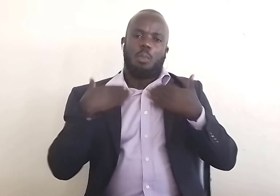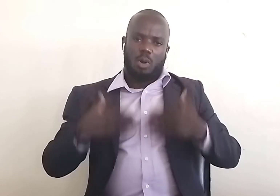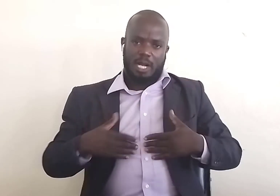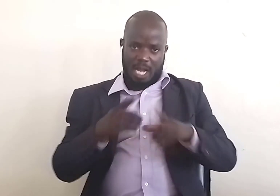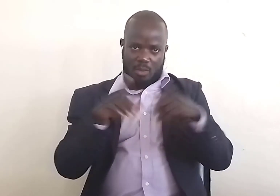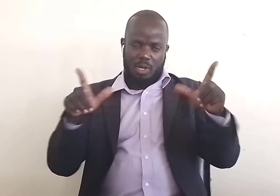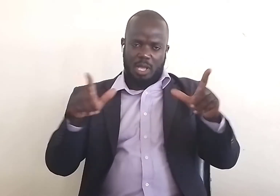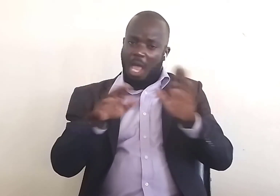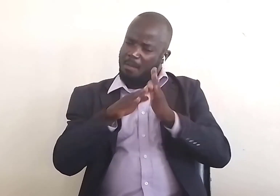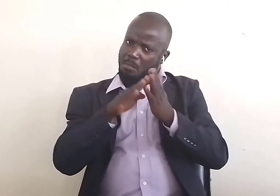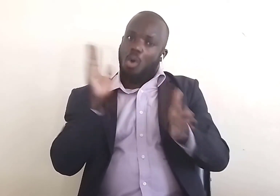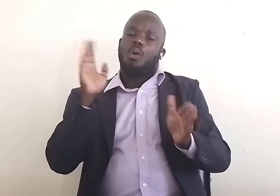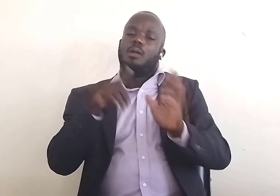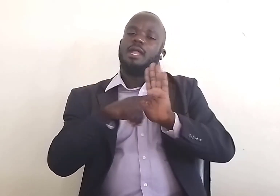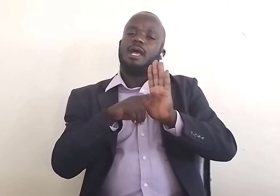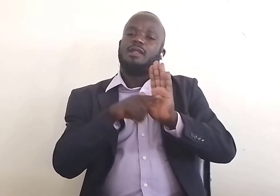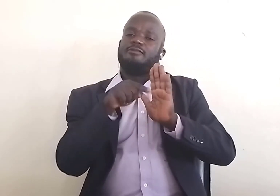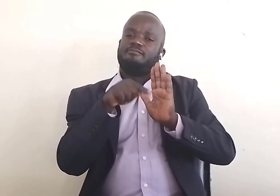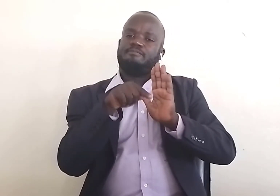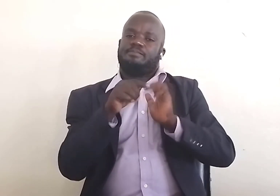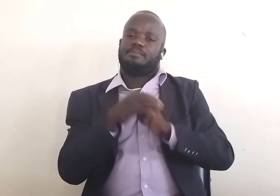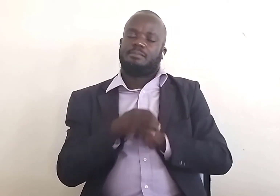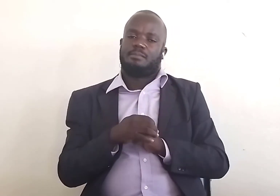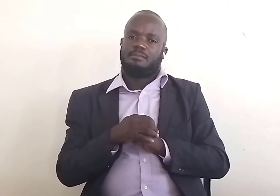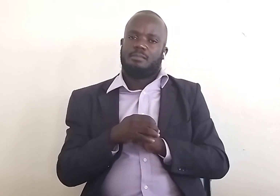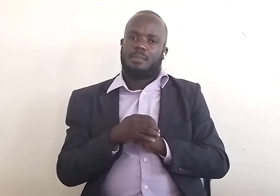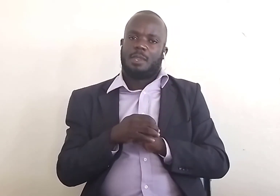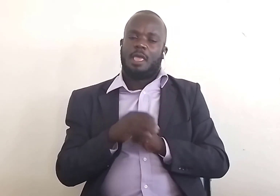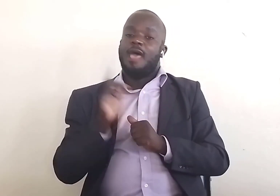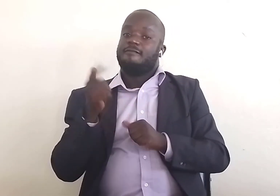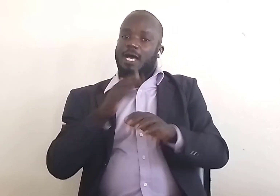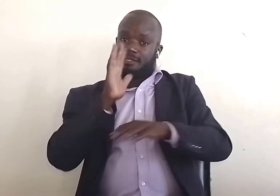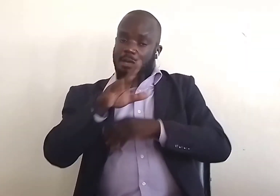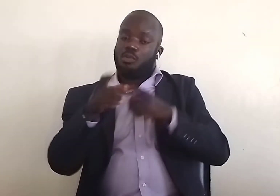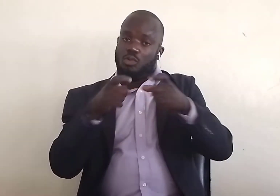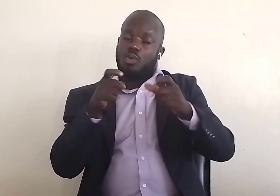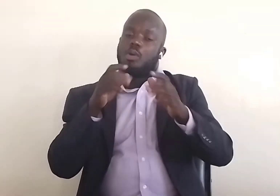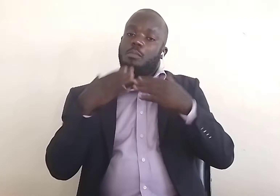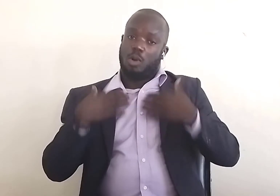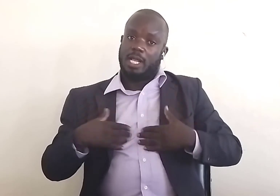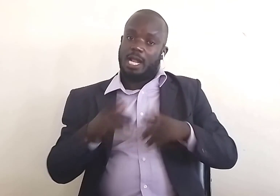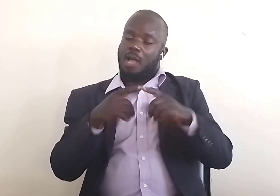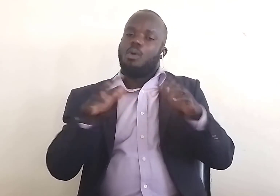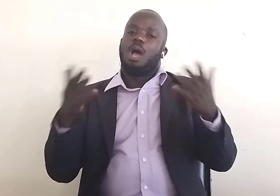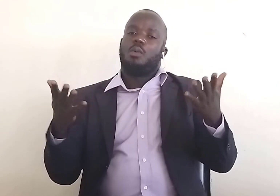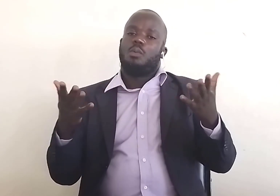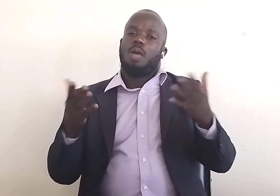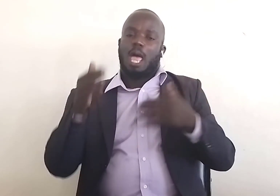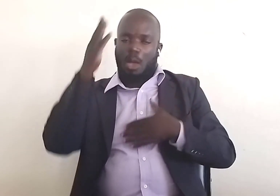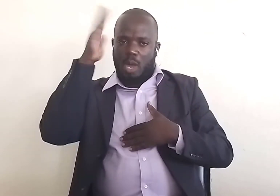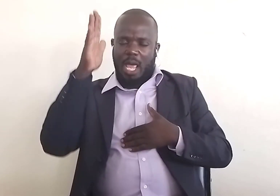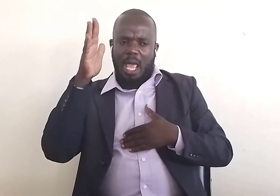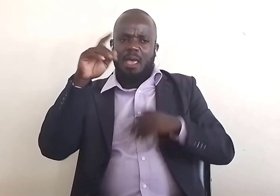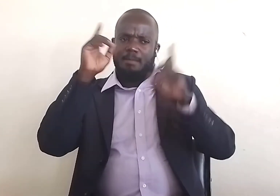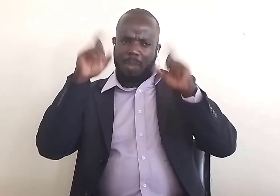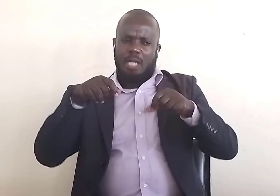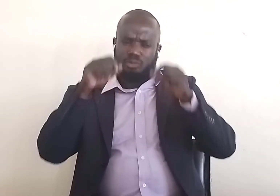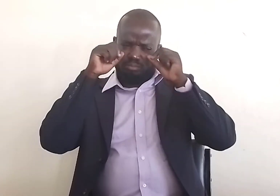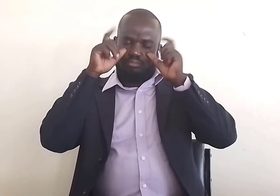especially the negative ones. The first step in controlling your body language is awareness. Start paying attention to the nonverbal